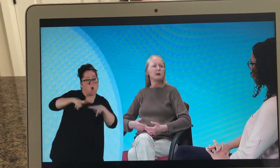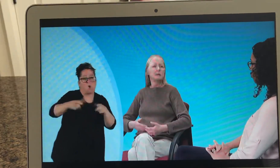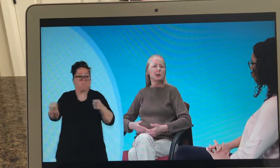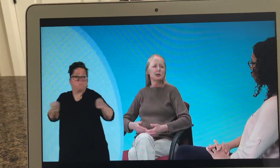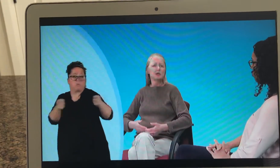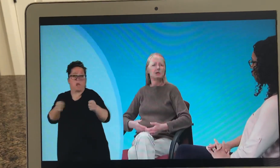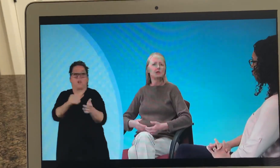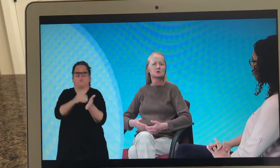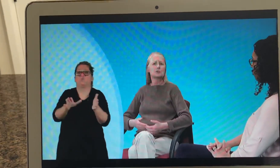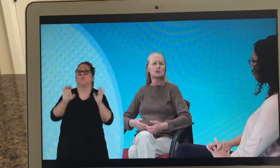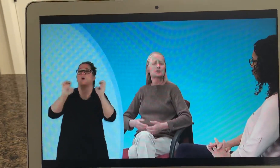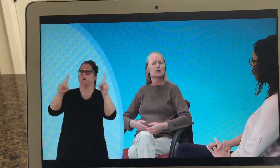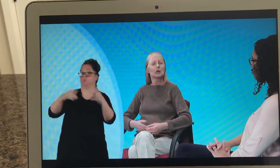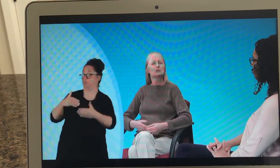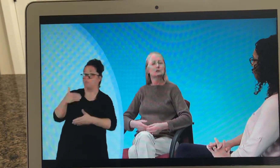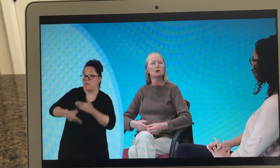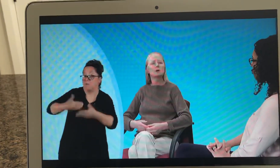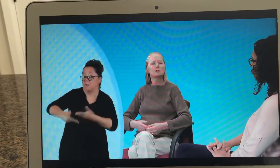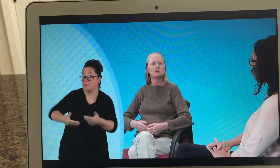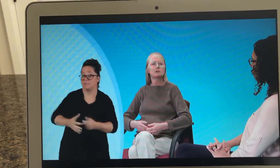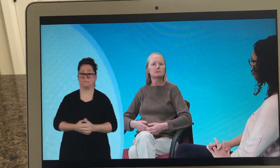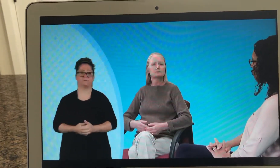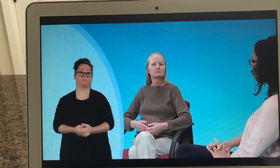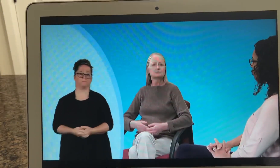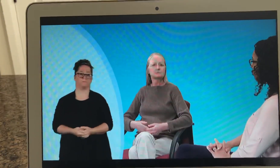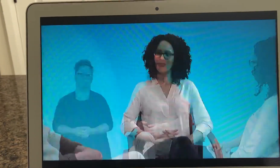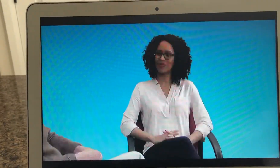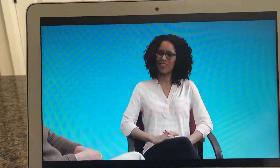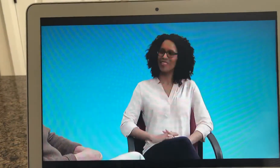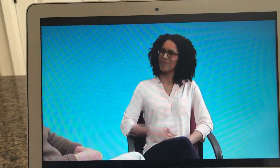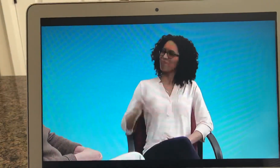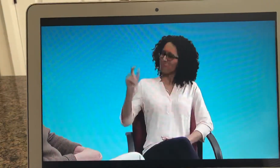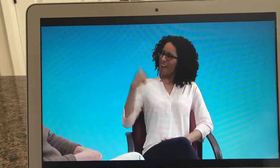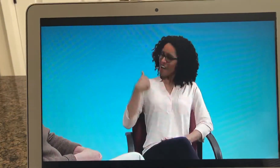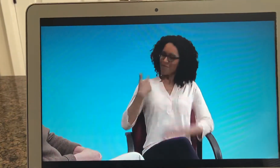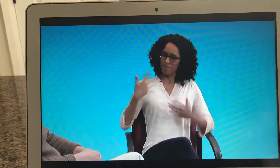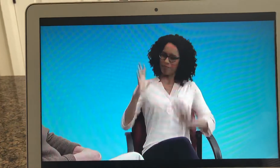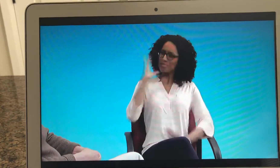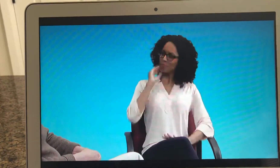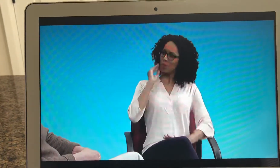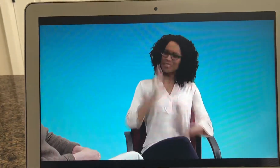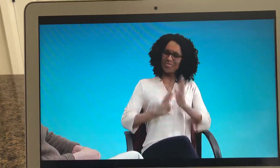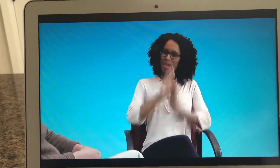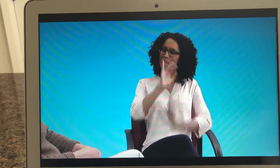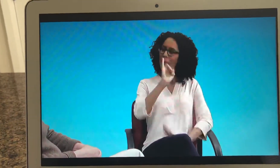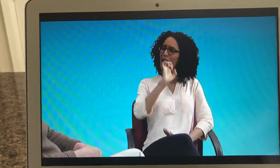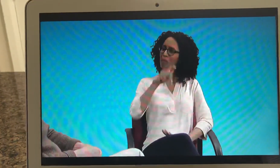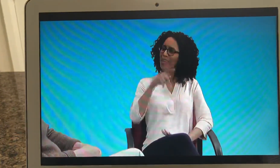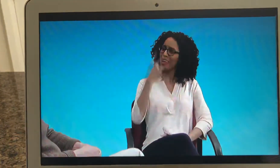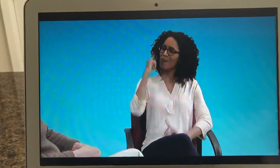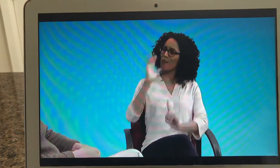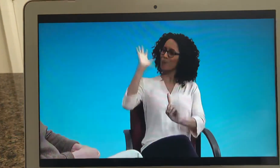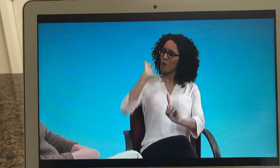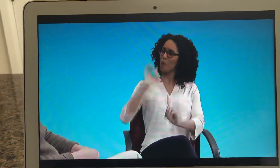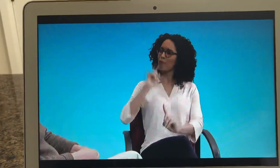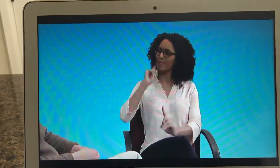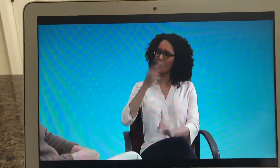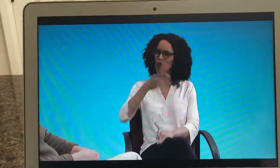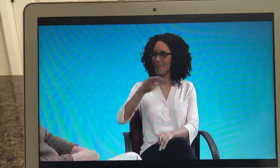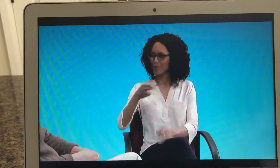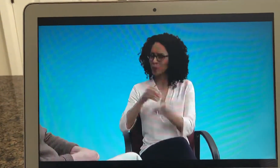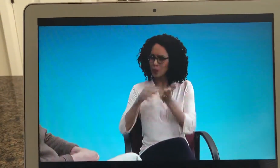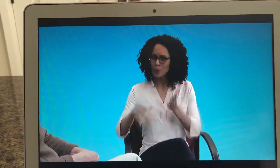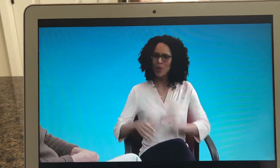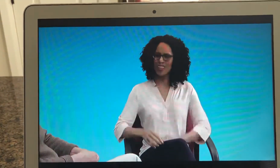404 plan, and monitor and just continue to progress. I've often experienced